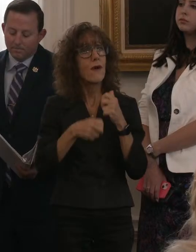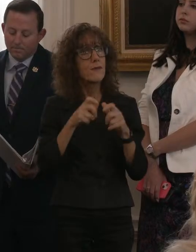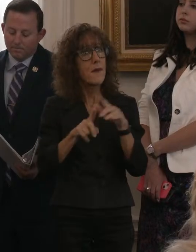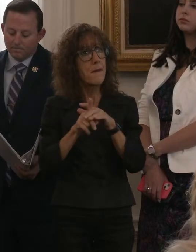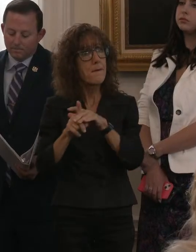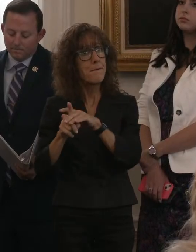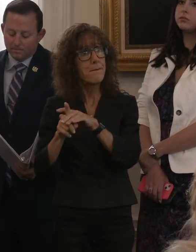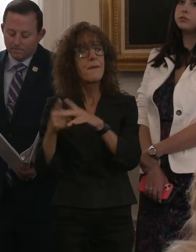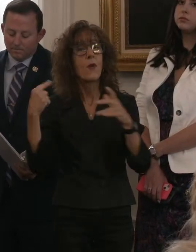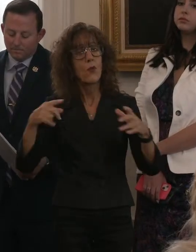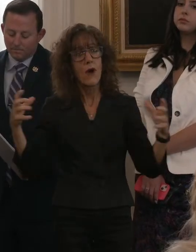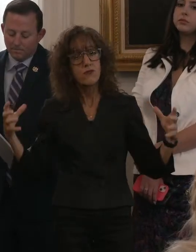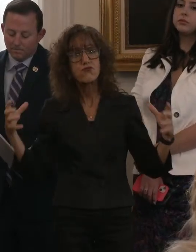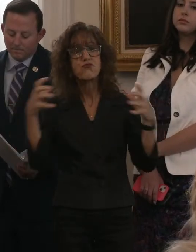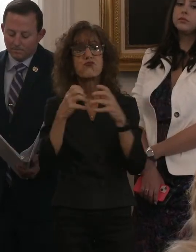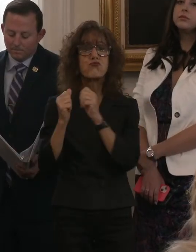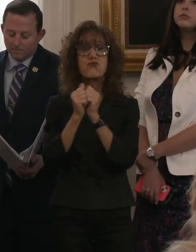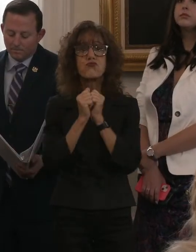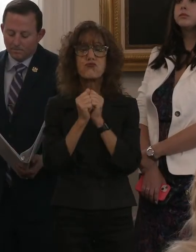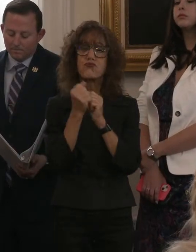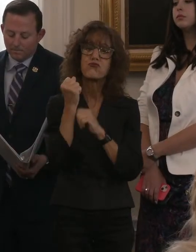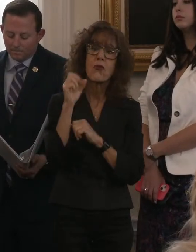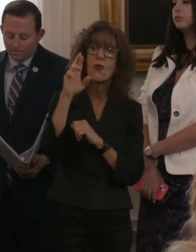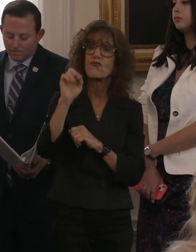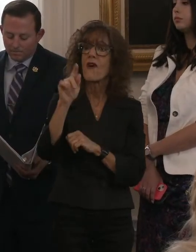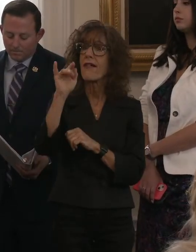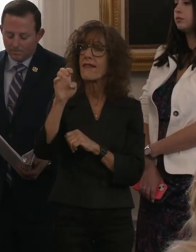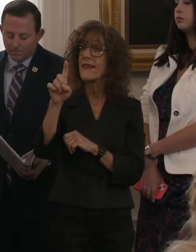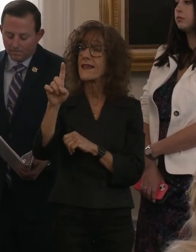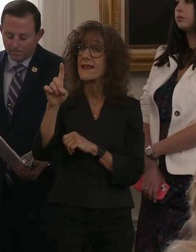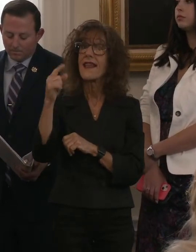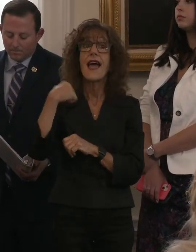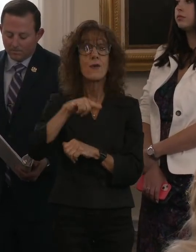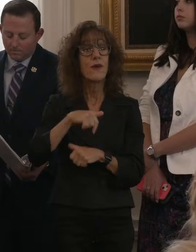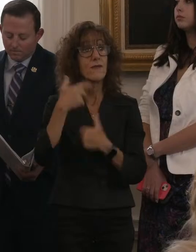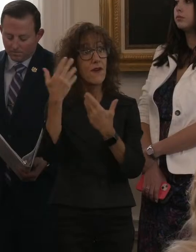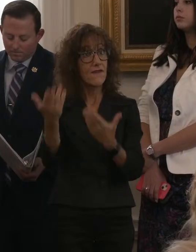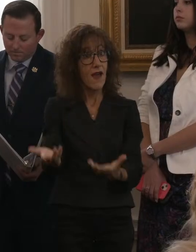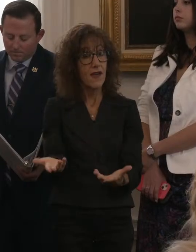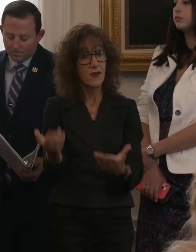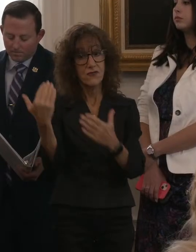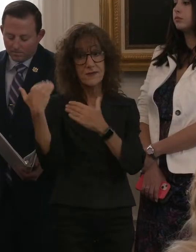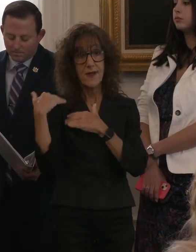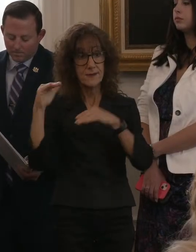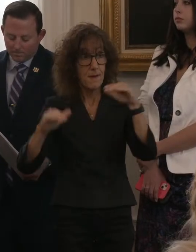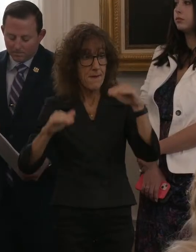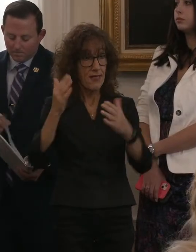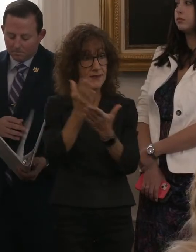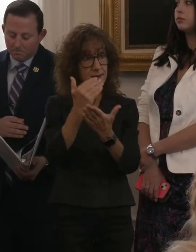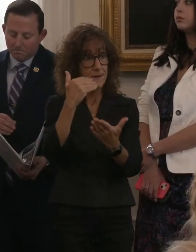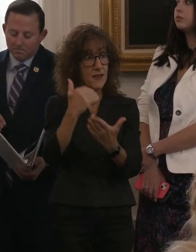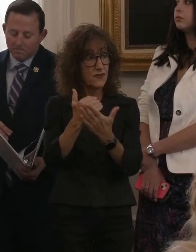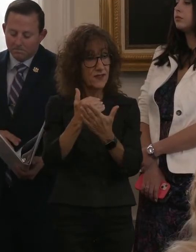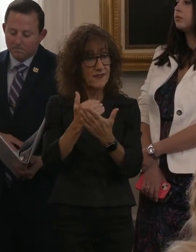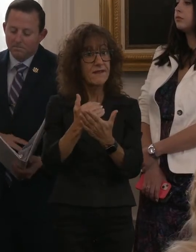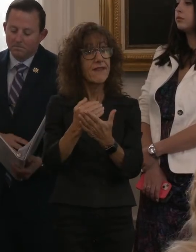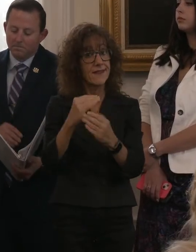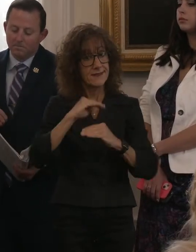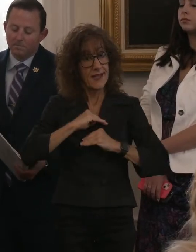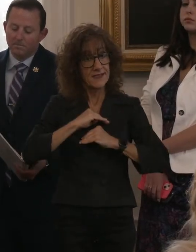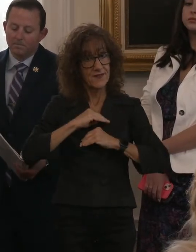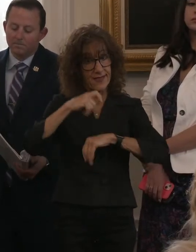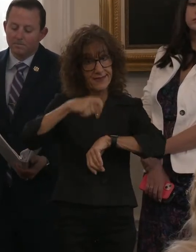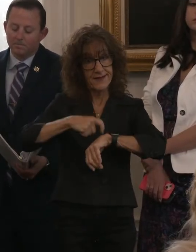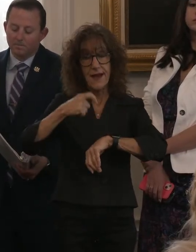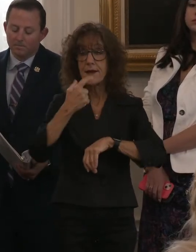got together and we rallied. And together we have delivered a responsible, balanced budget that meets this moment.